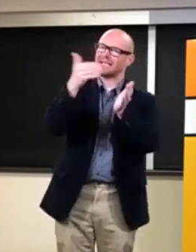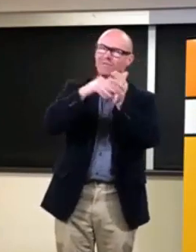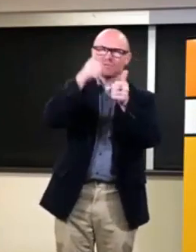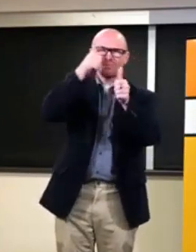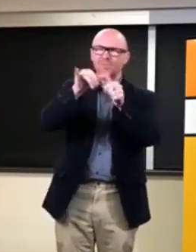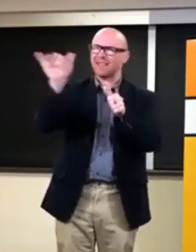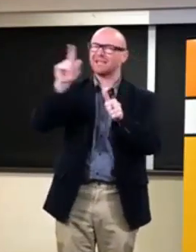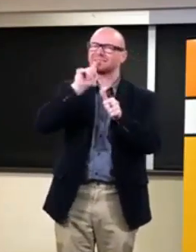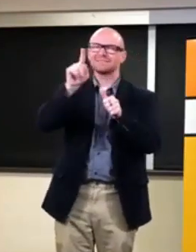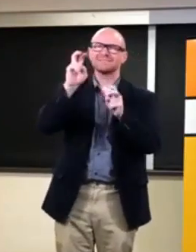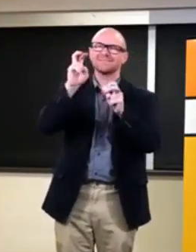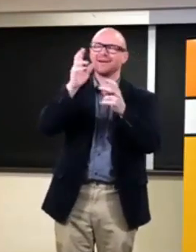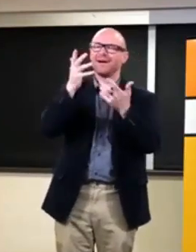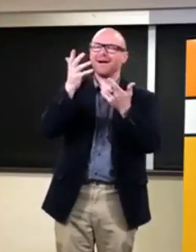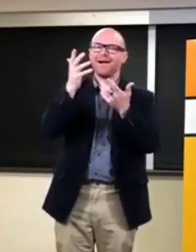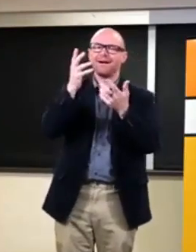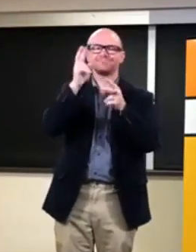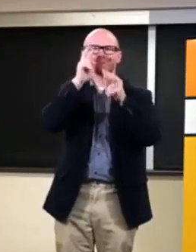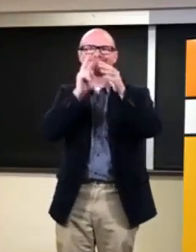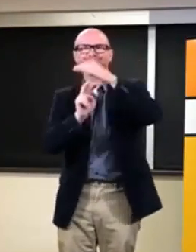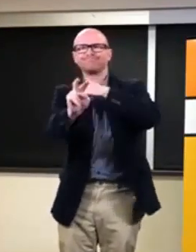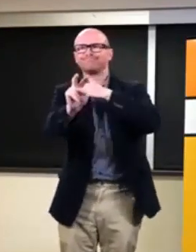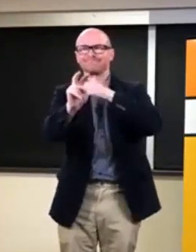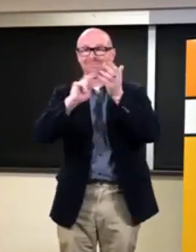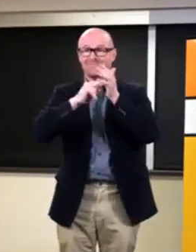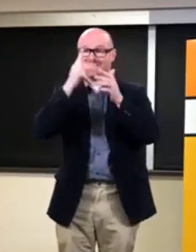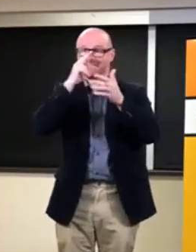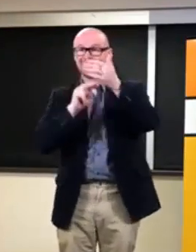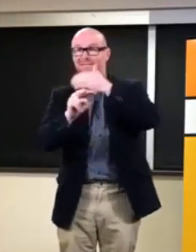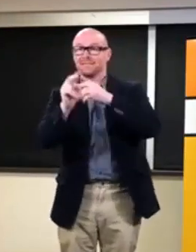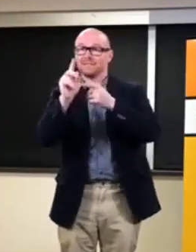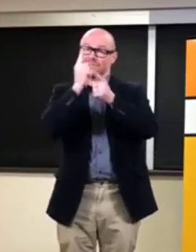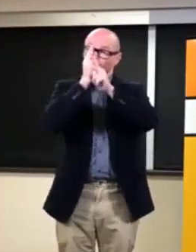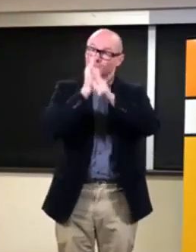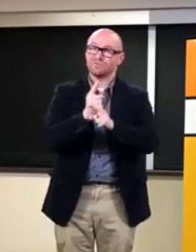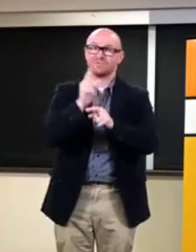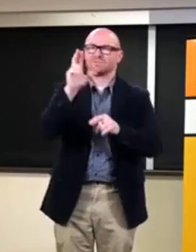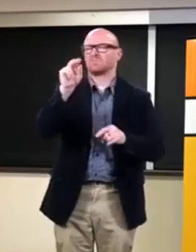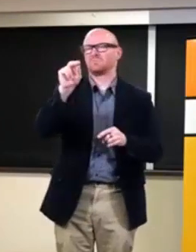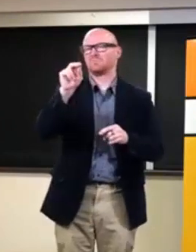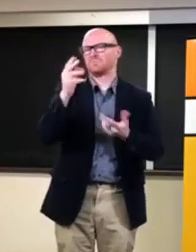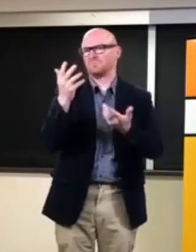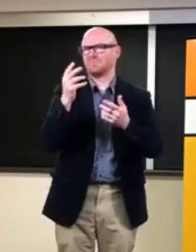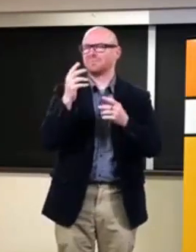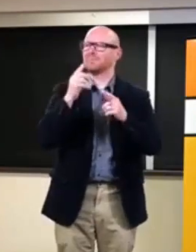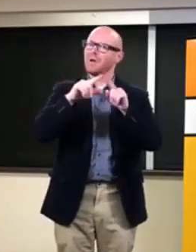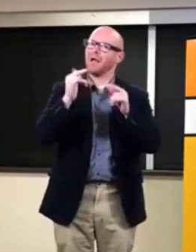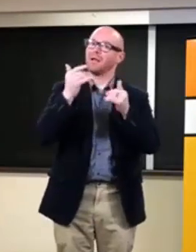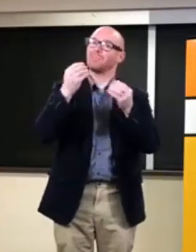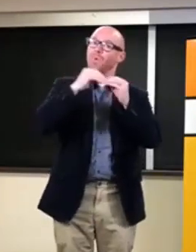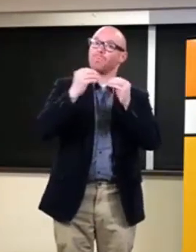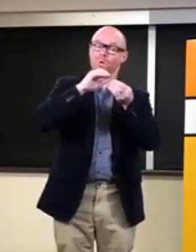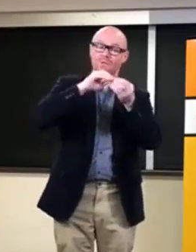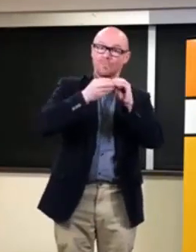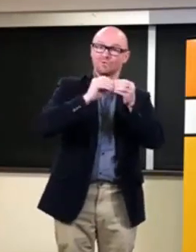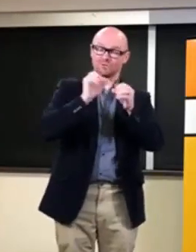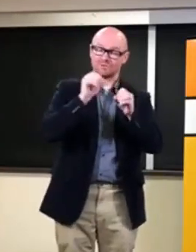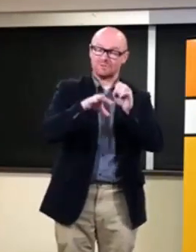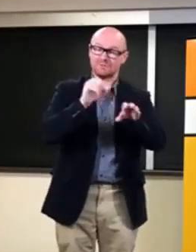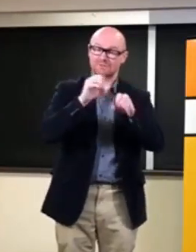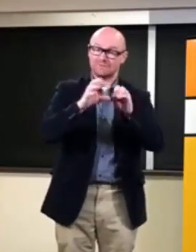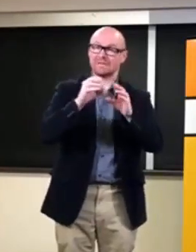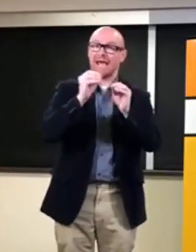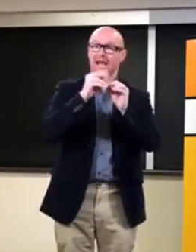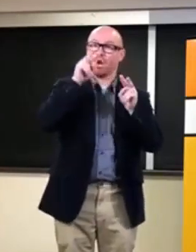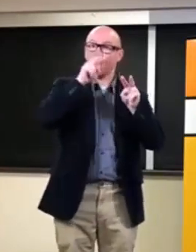so the daily case counts and the more data we put into these models, the more accurate they will be, and they are likely to change over the coming weeks as